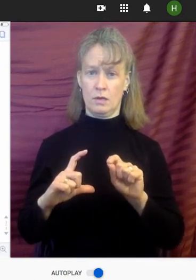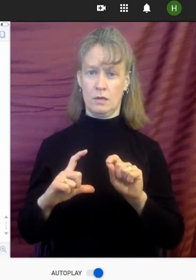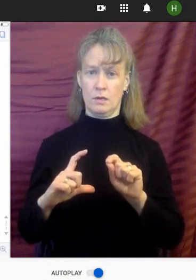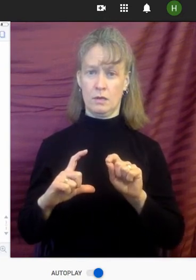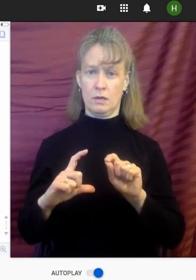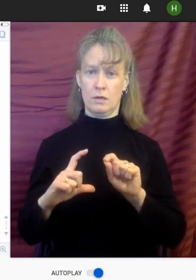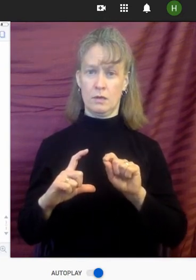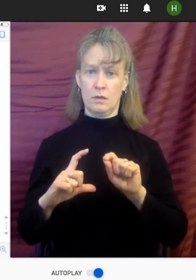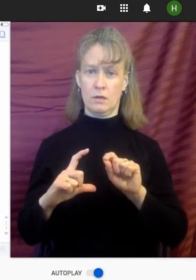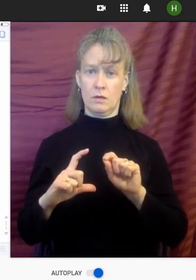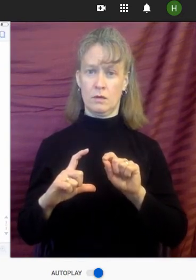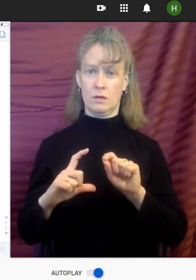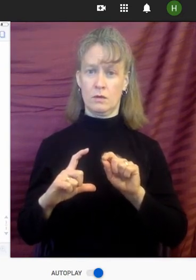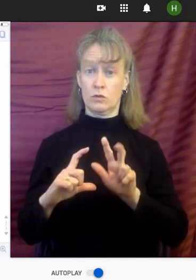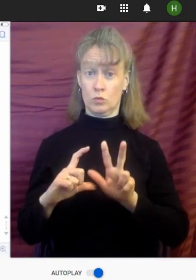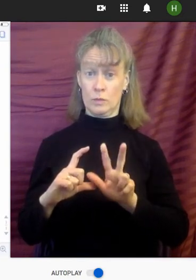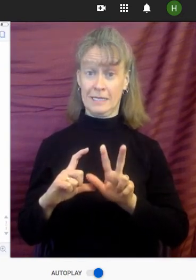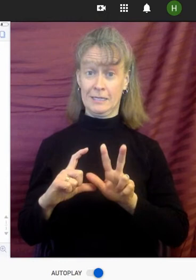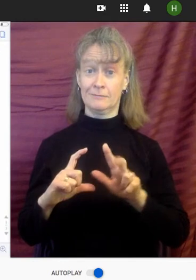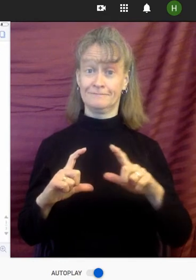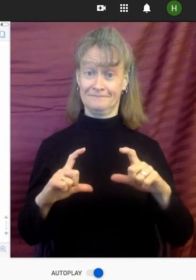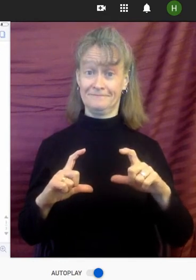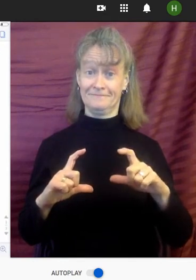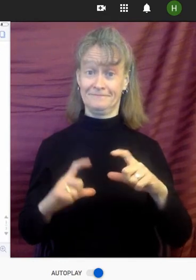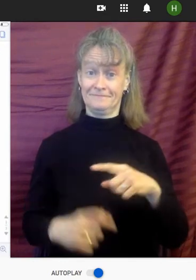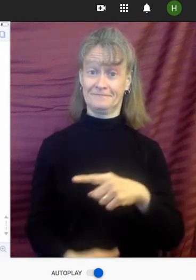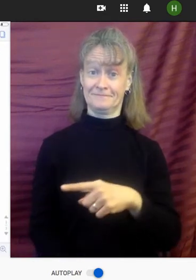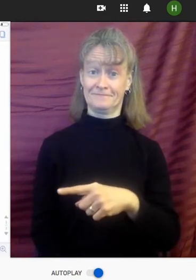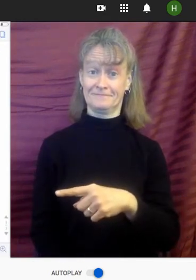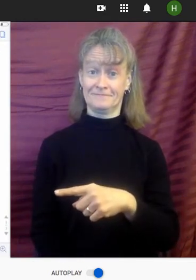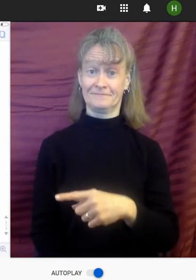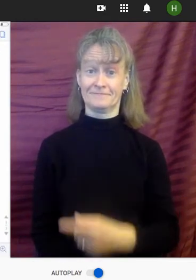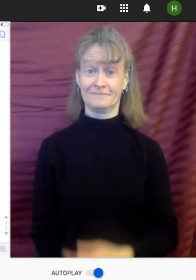put 3.